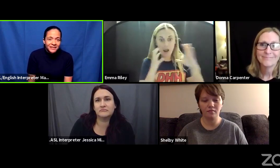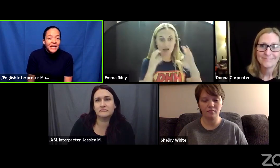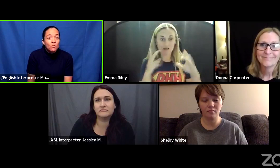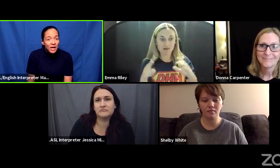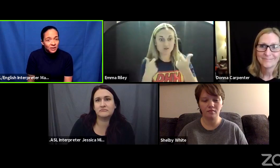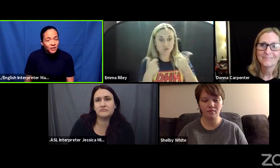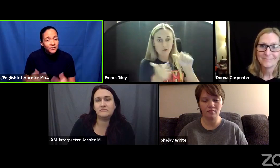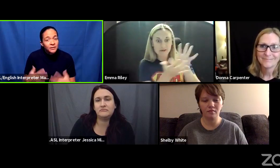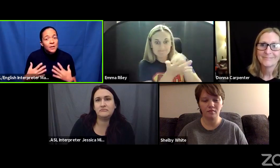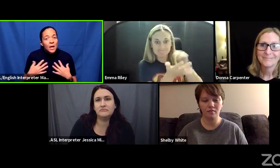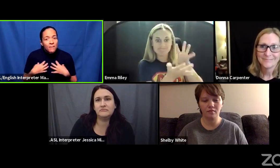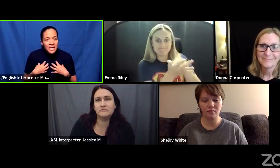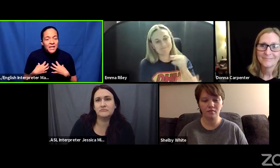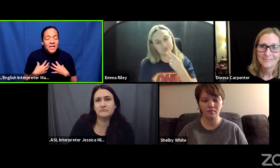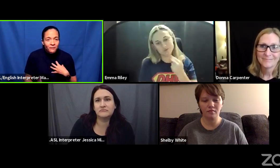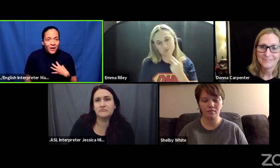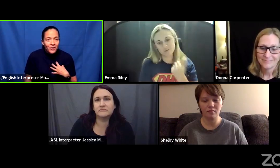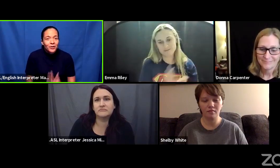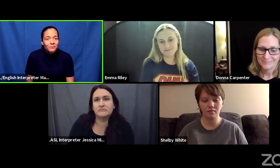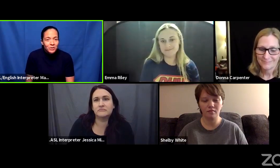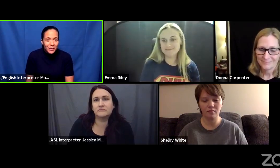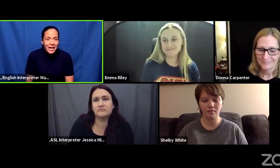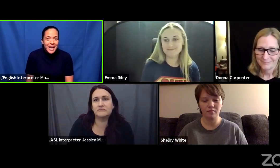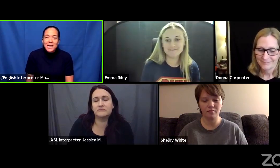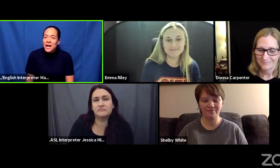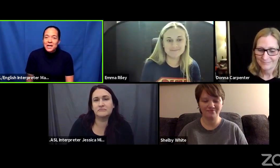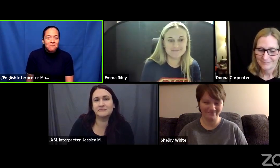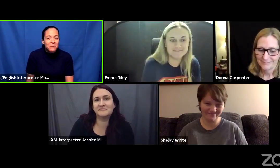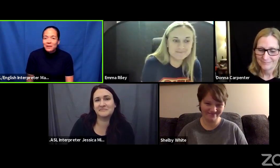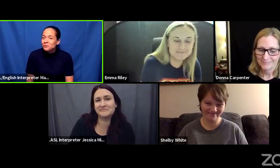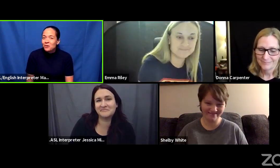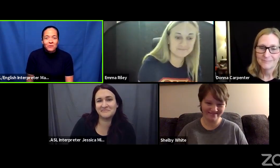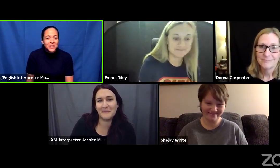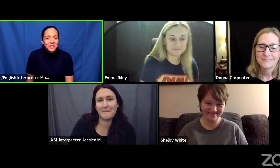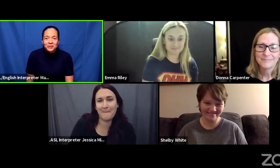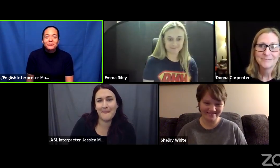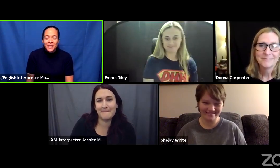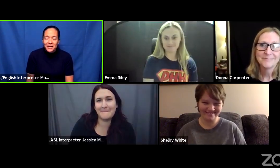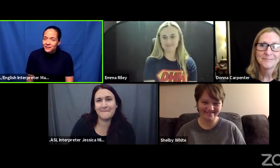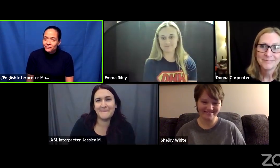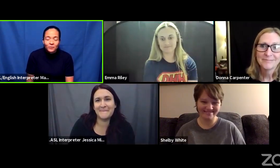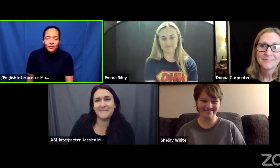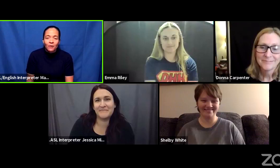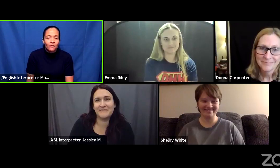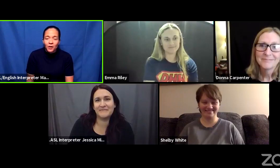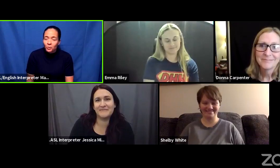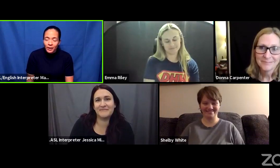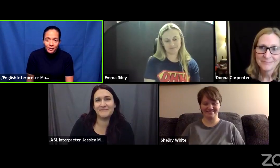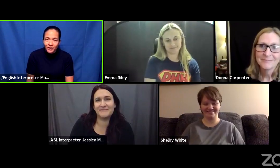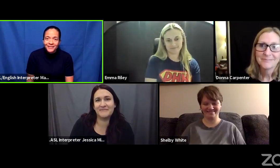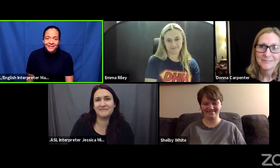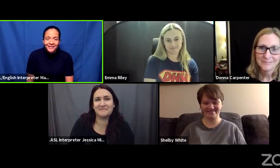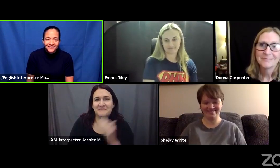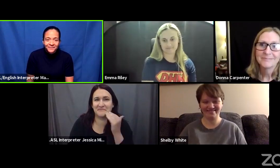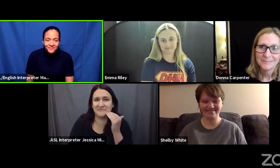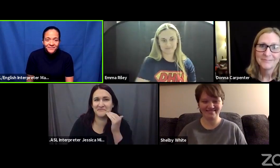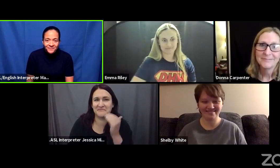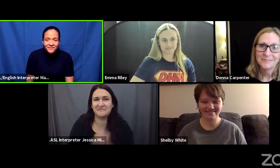interesting because he watches me and his father communicate and he mimics what we do. And it's so very